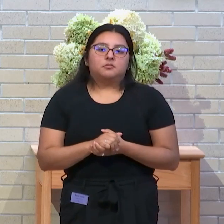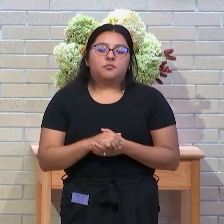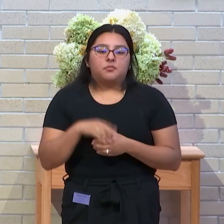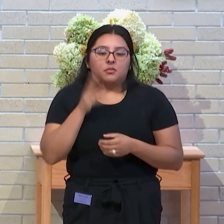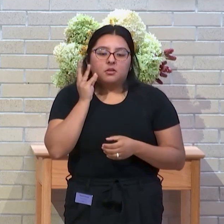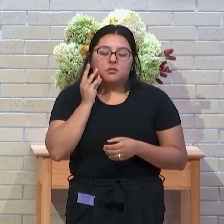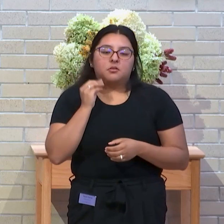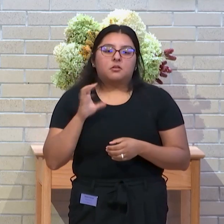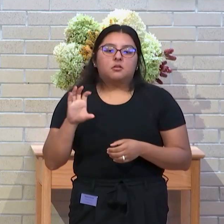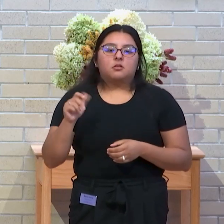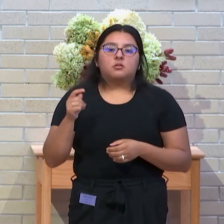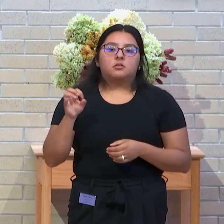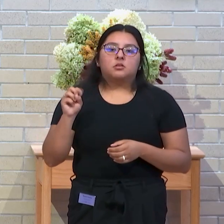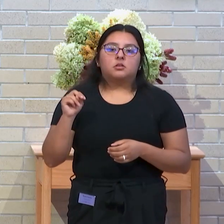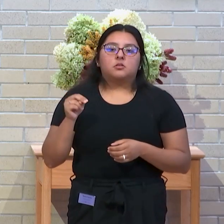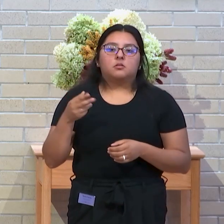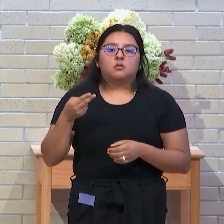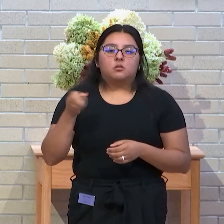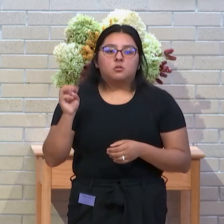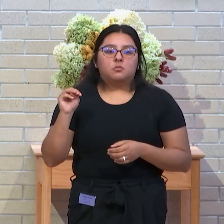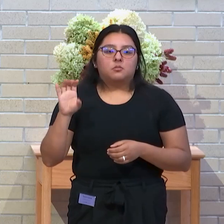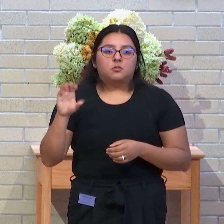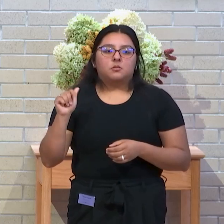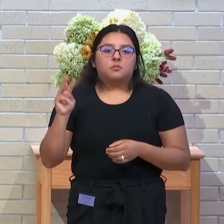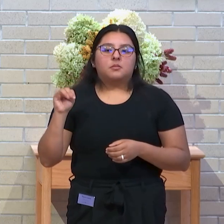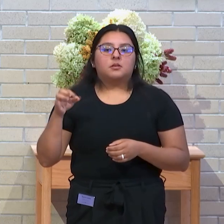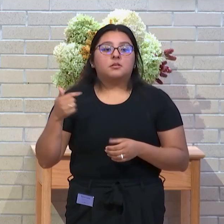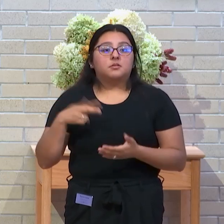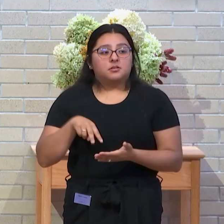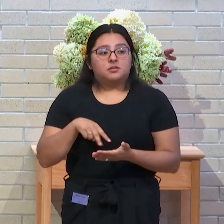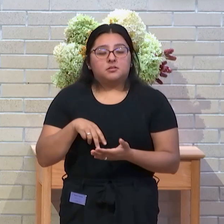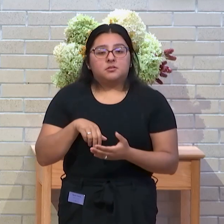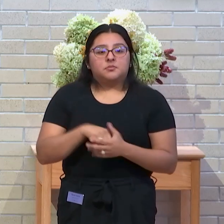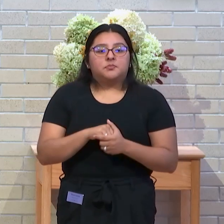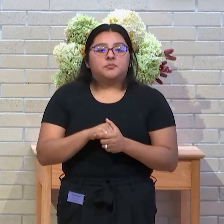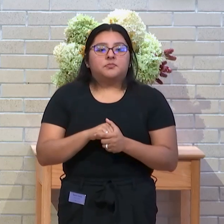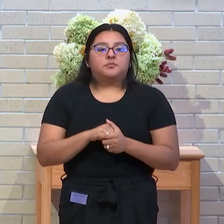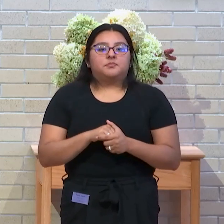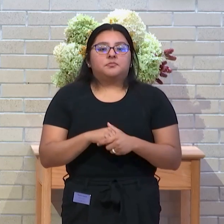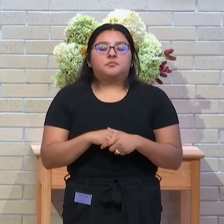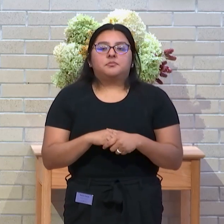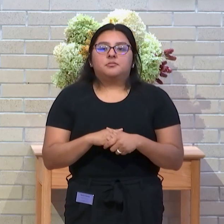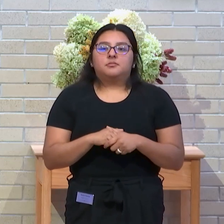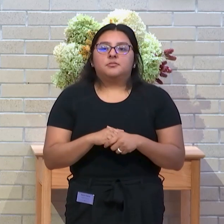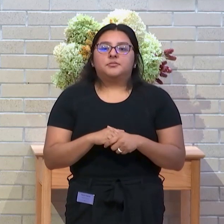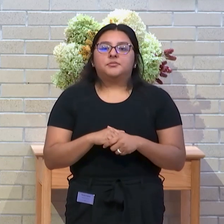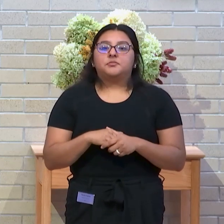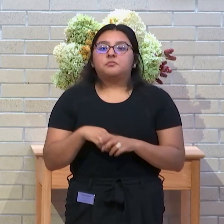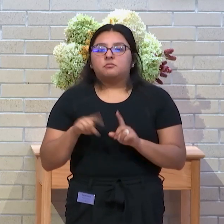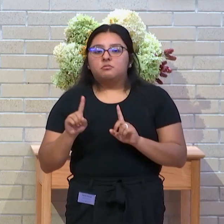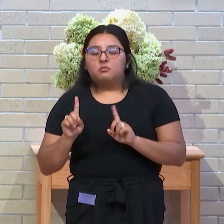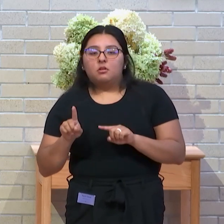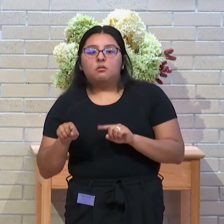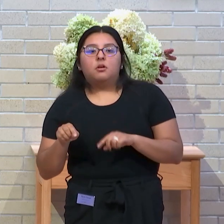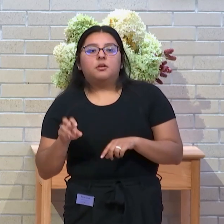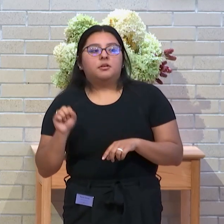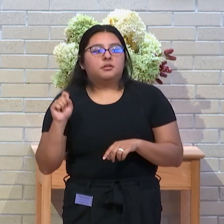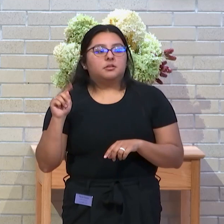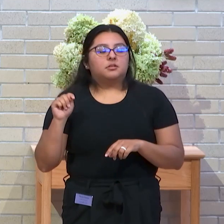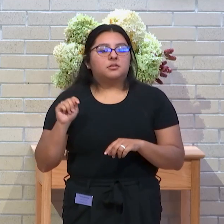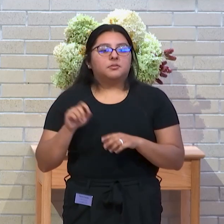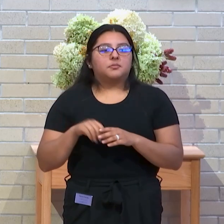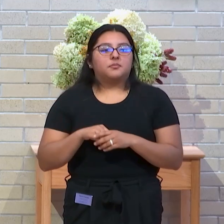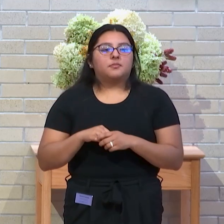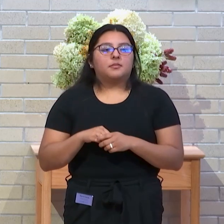Experiencing the kachina homecoming dance was a privilege, not only because I had the chance to go on SST, or that the